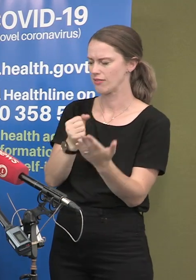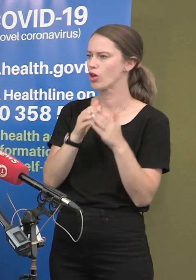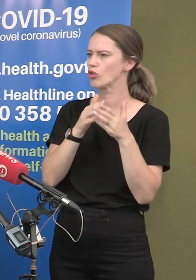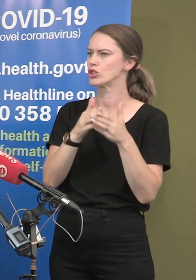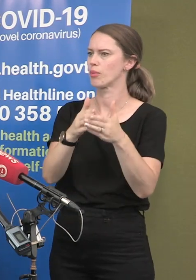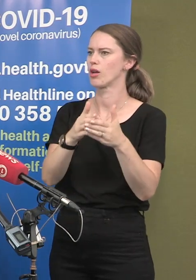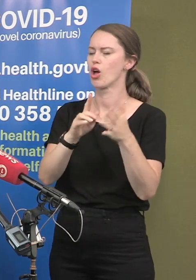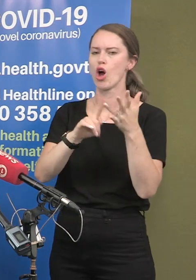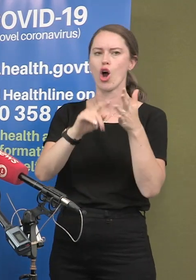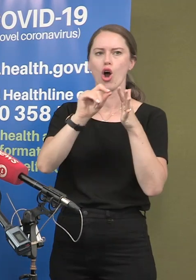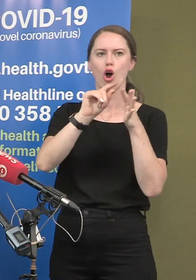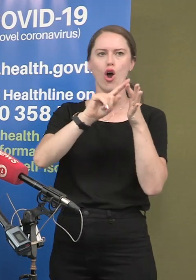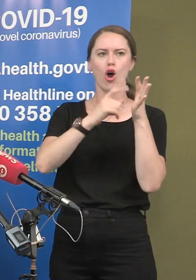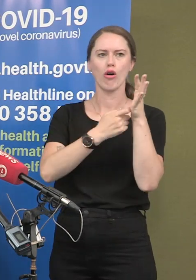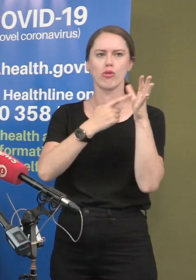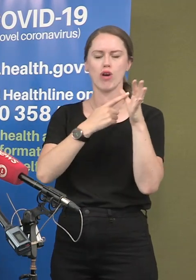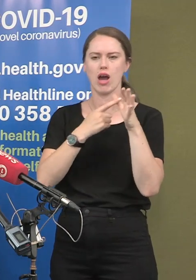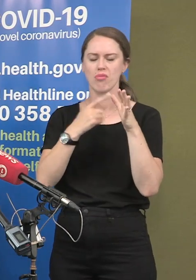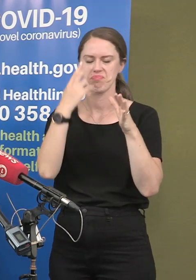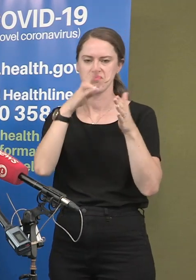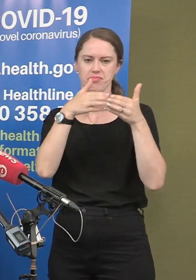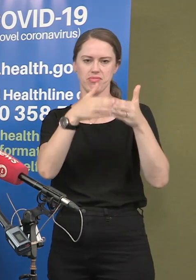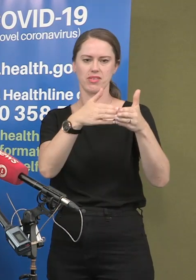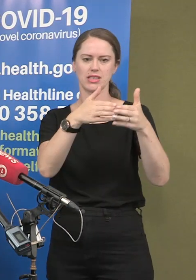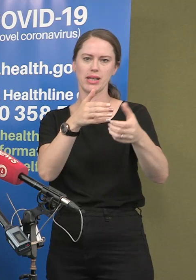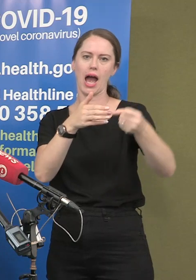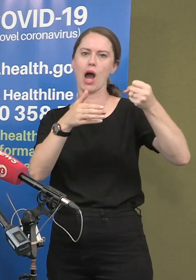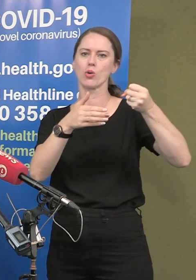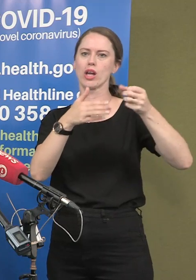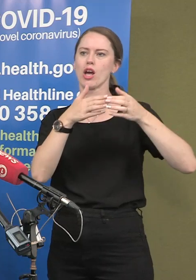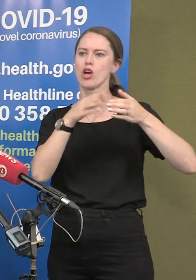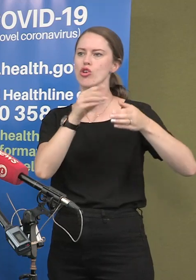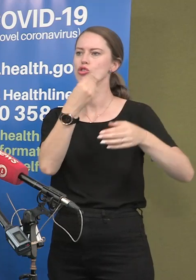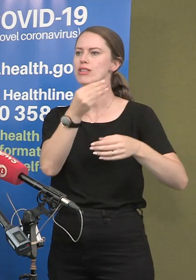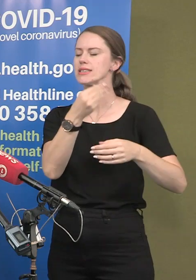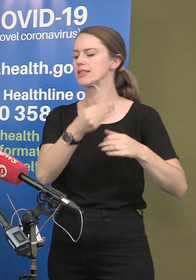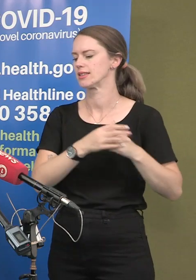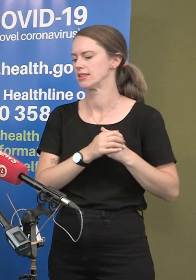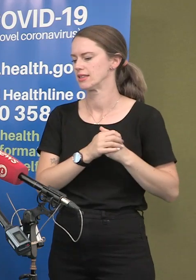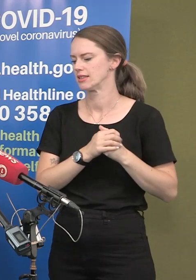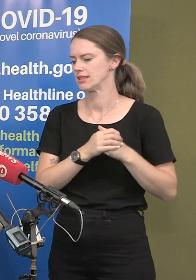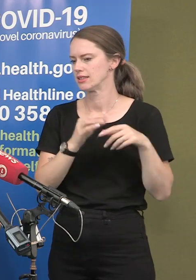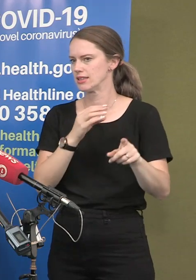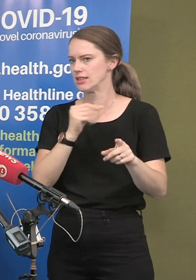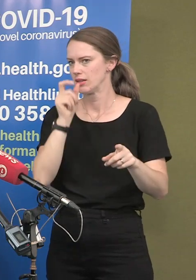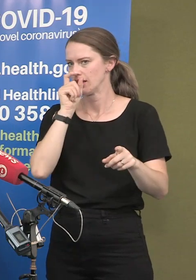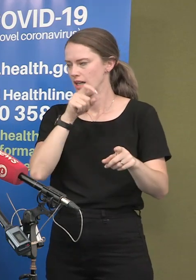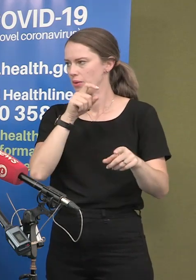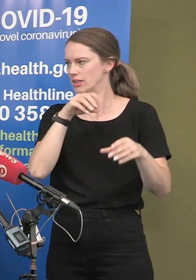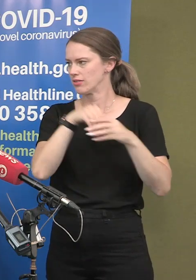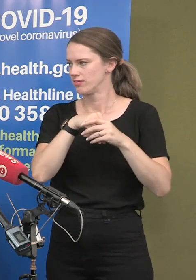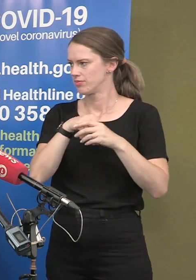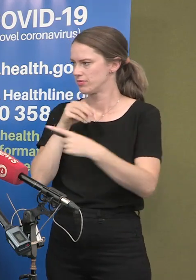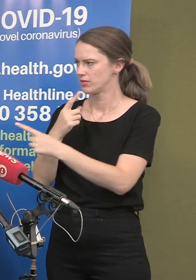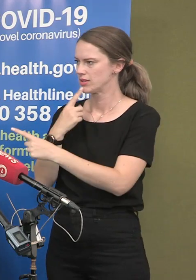is at the Opera, that is being held off Greece, and there is a number of Kiwis on that ship.